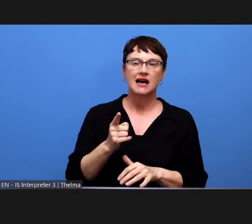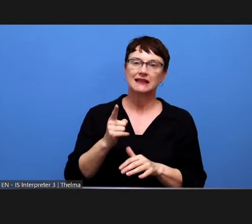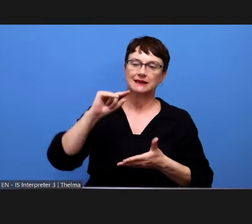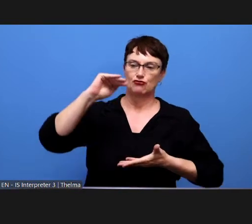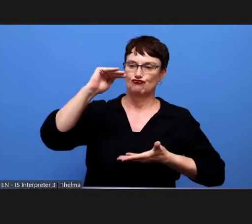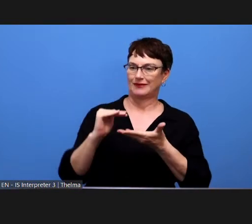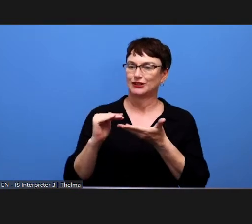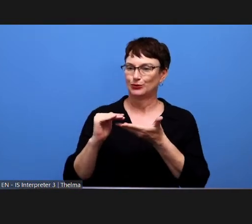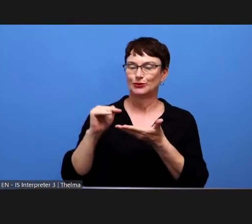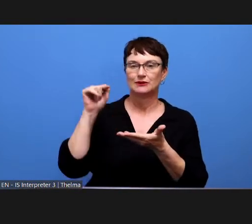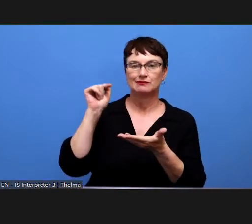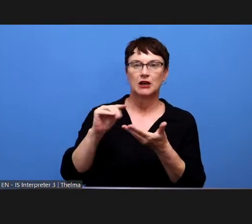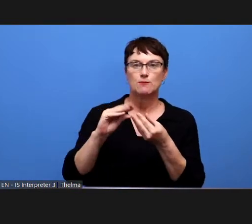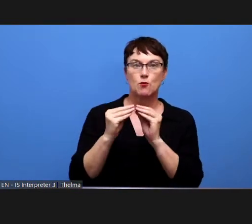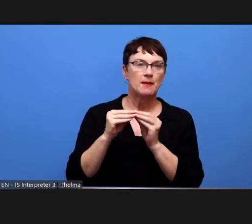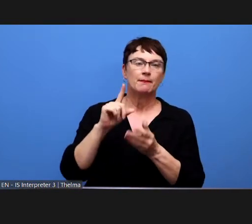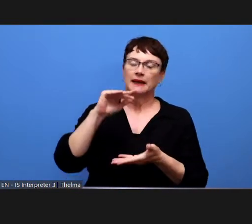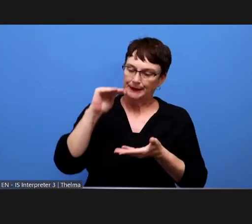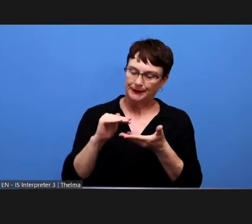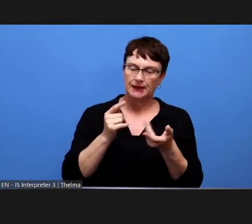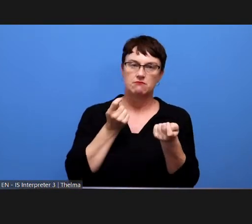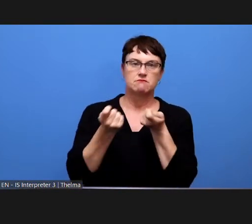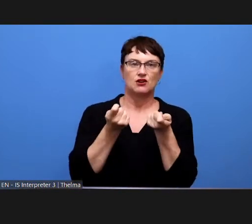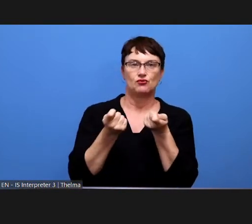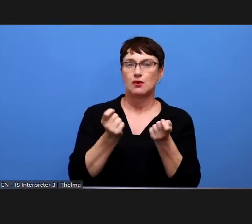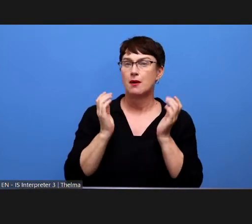how we move along.